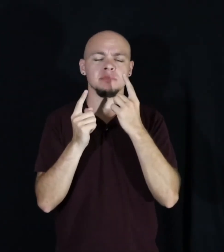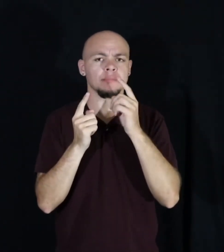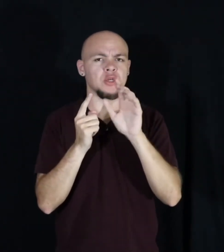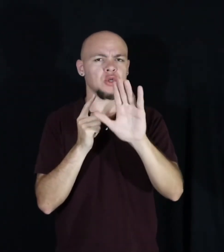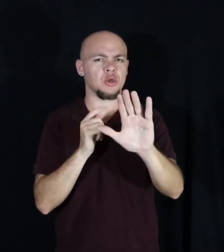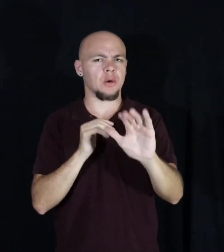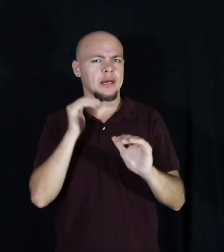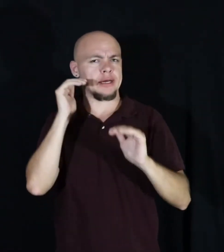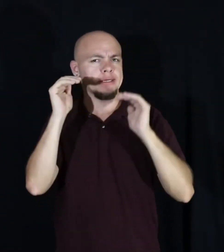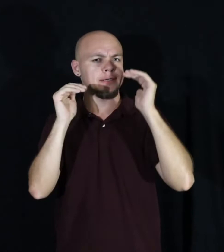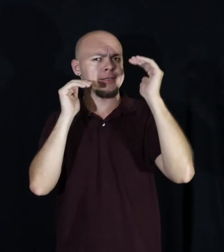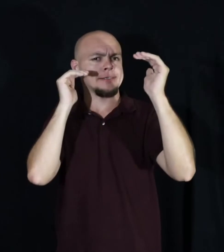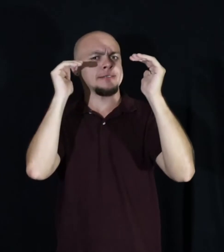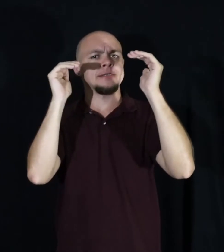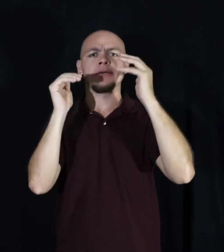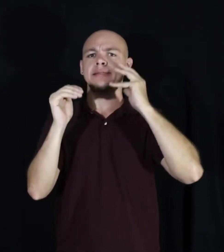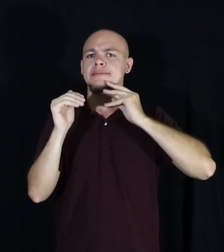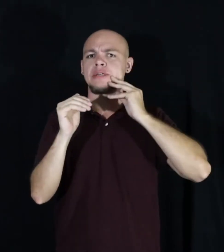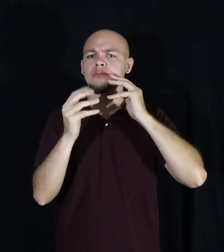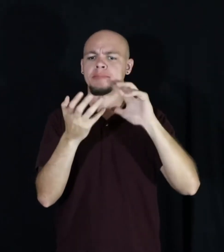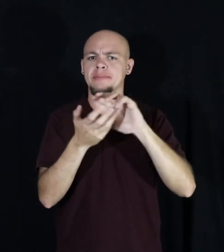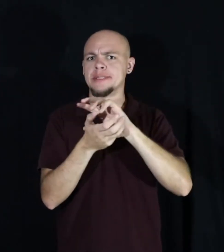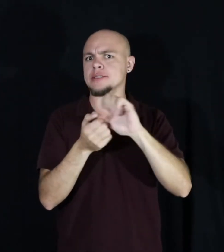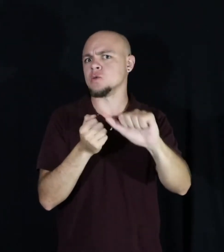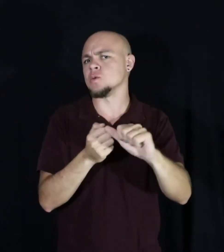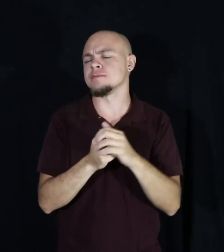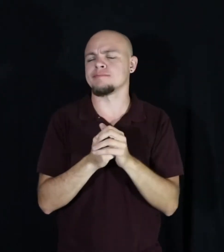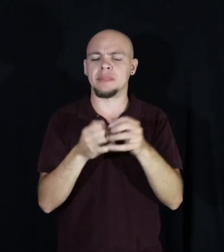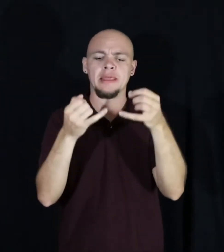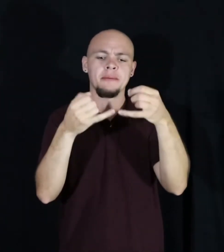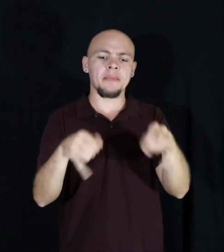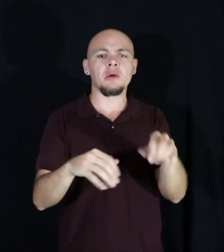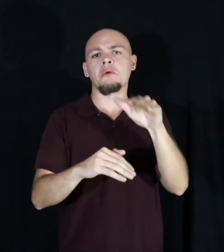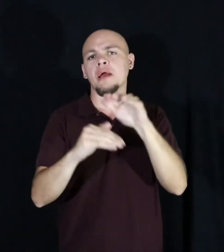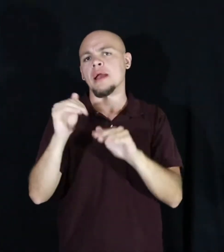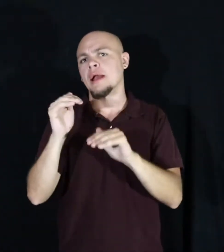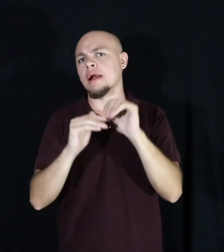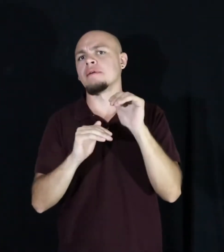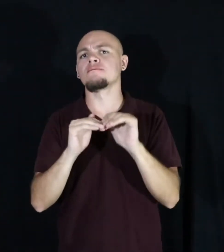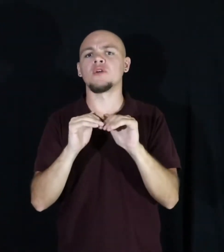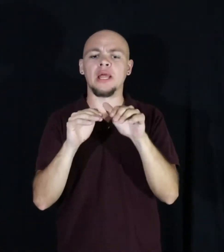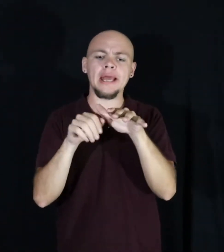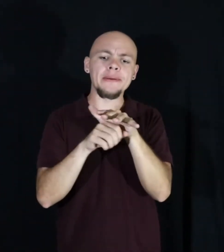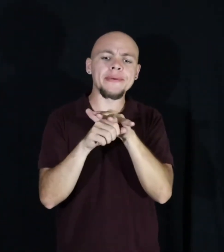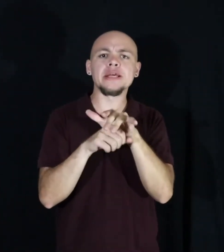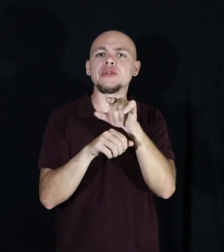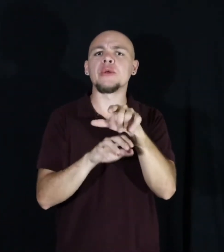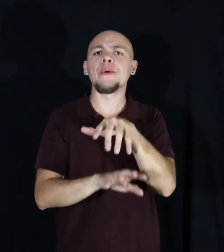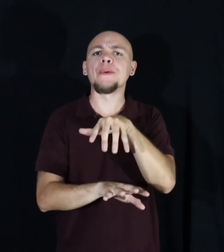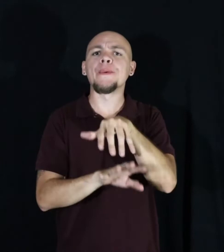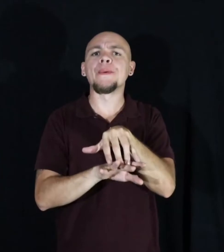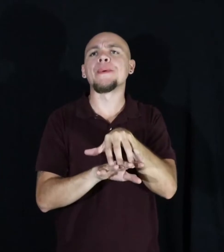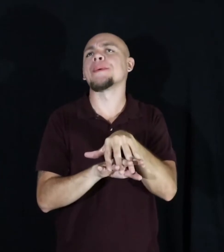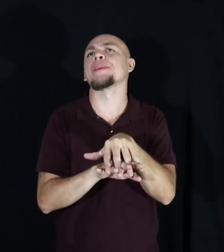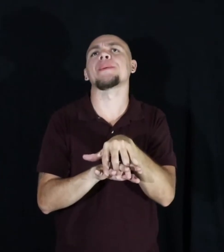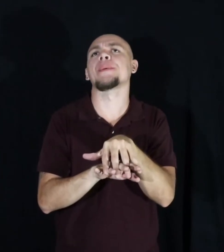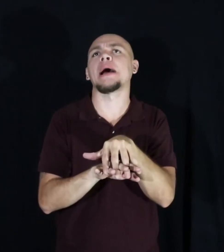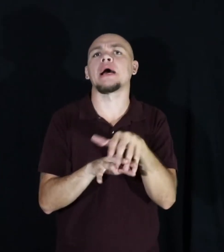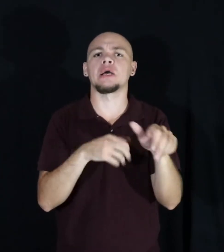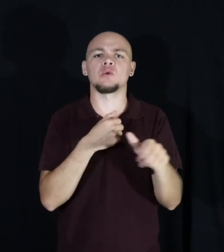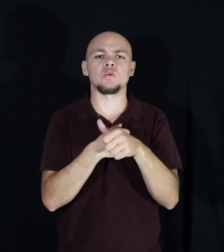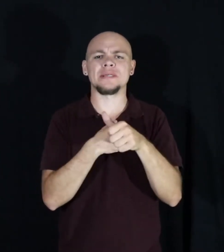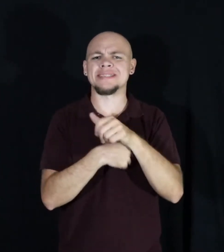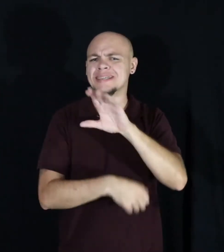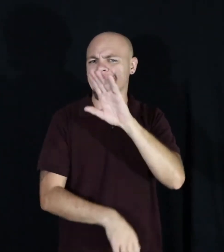adult experience? What are the boundaries and comfort zones you have settled in, never daring to take risk?